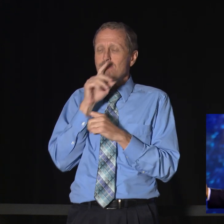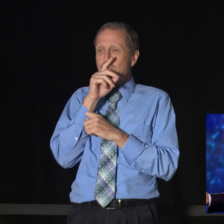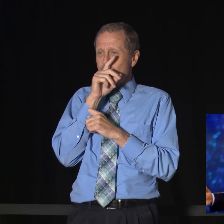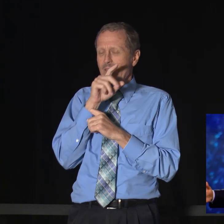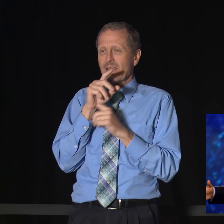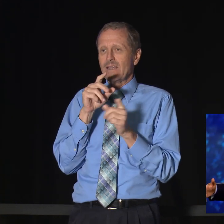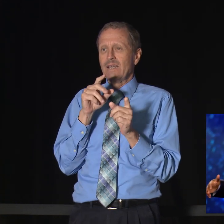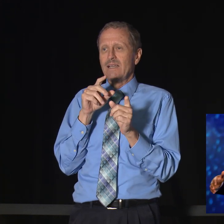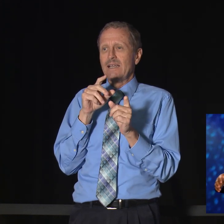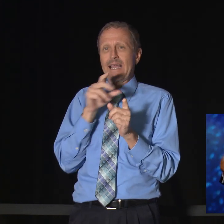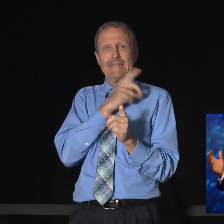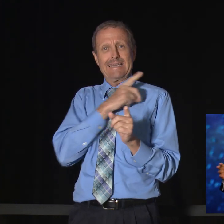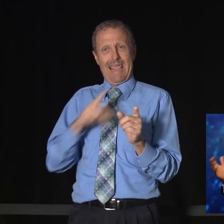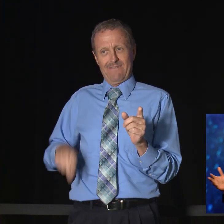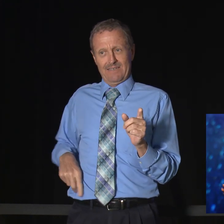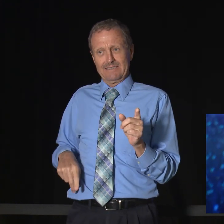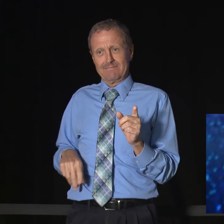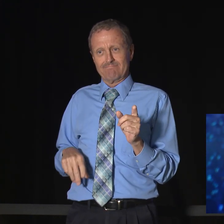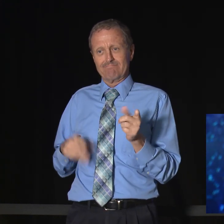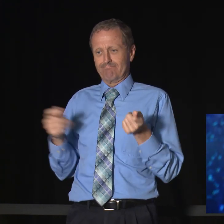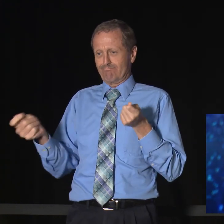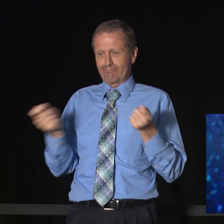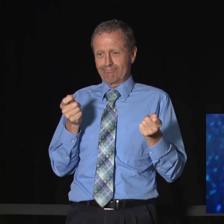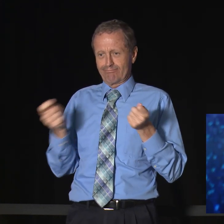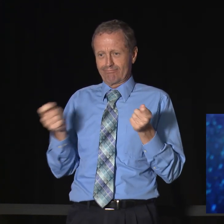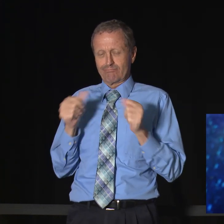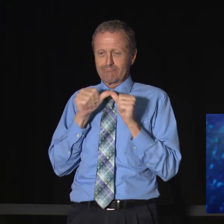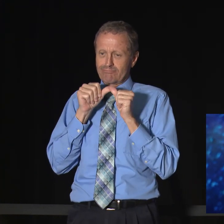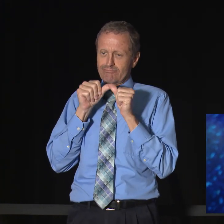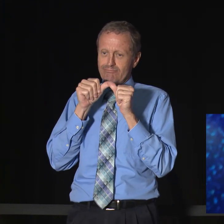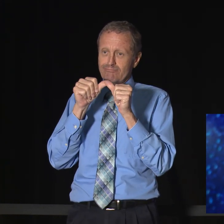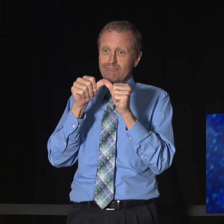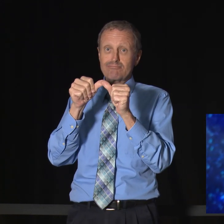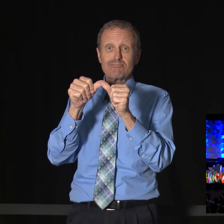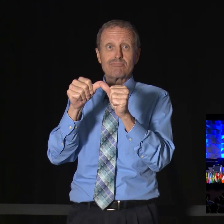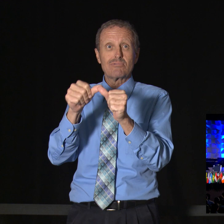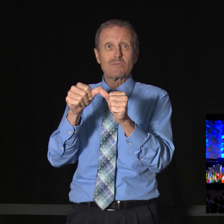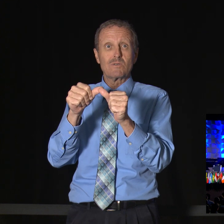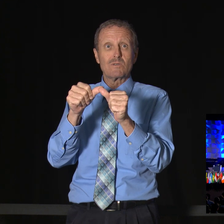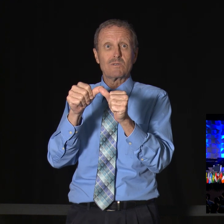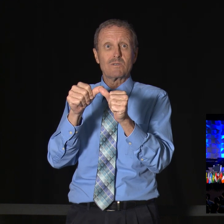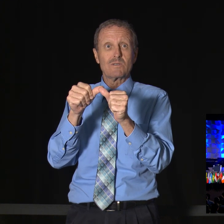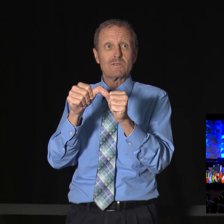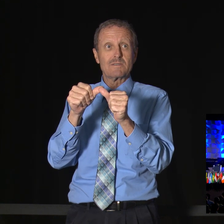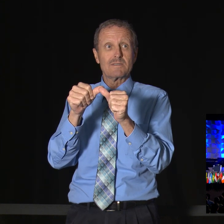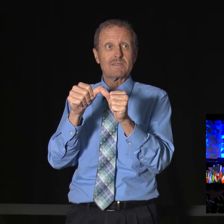And David's reign endured a coup.